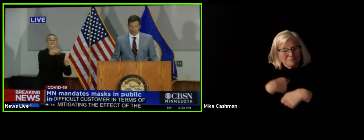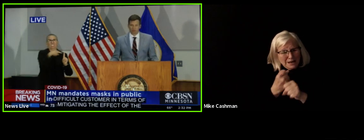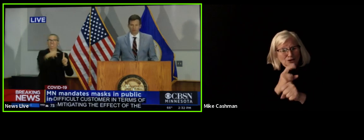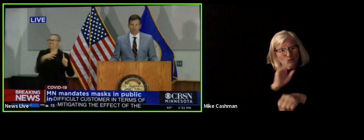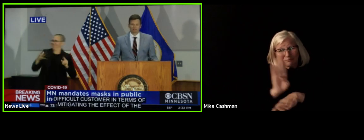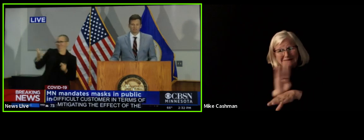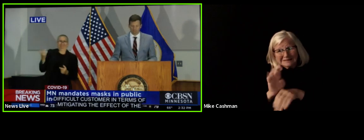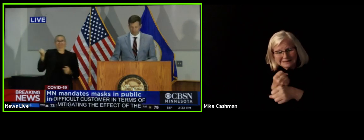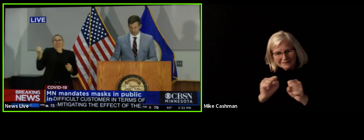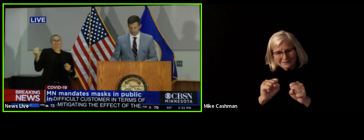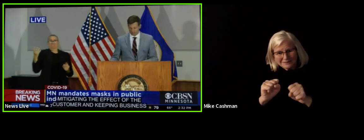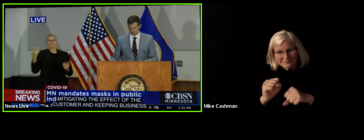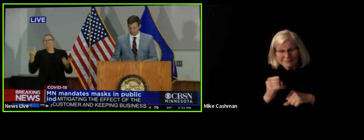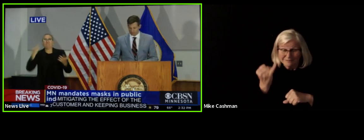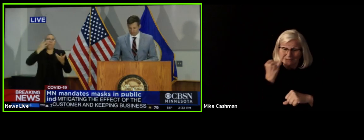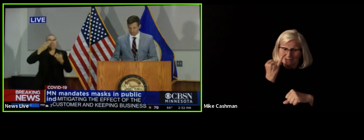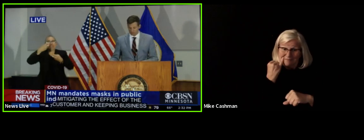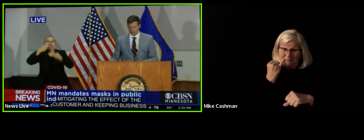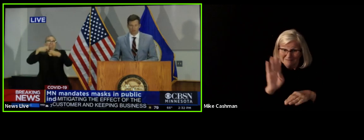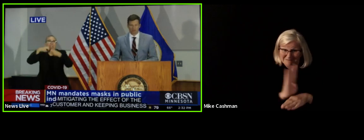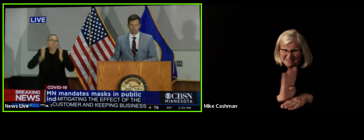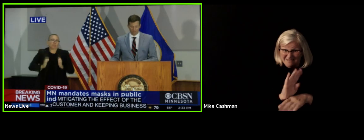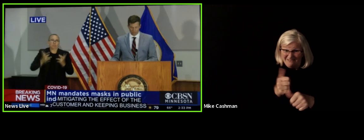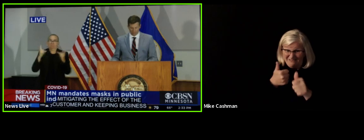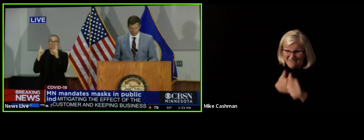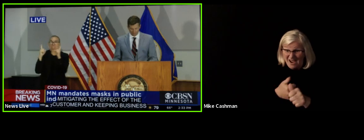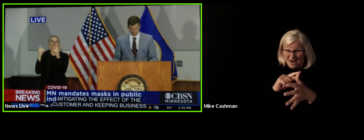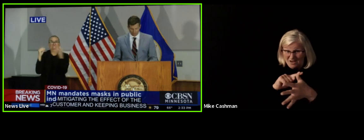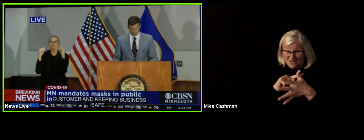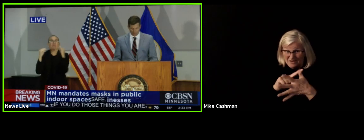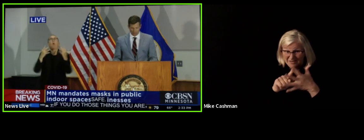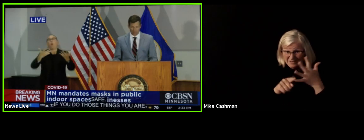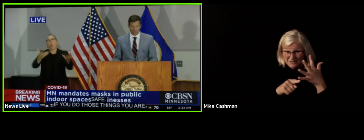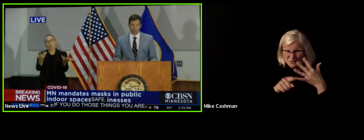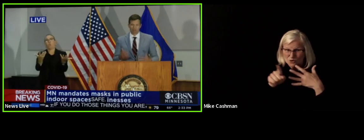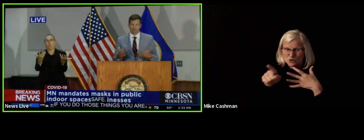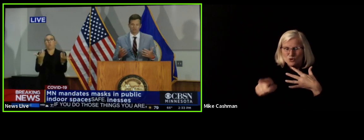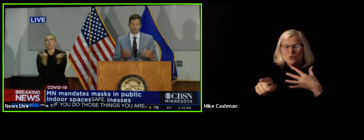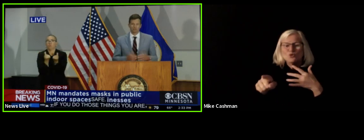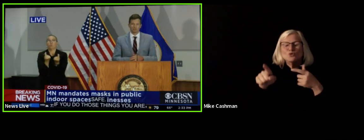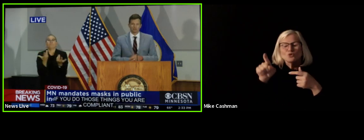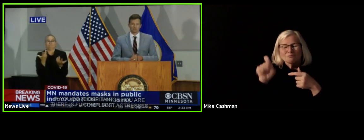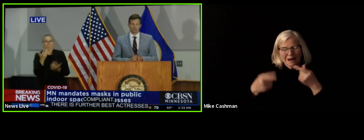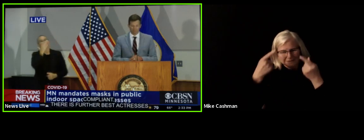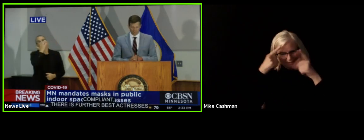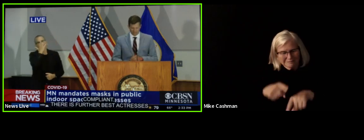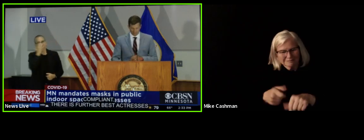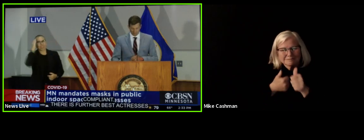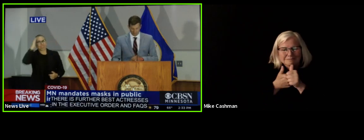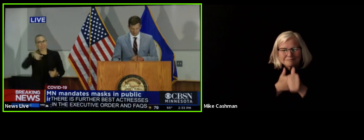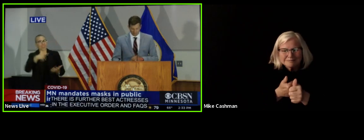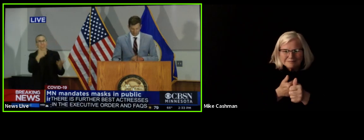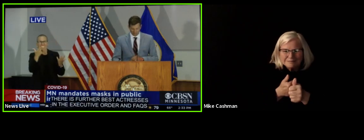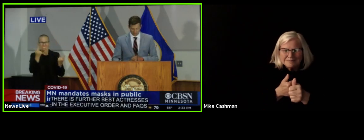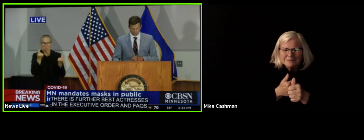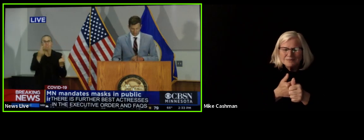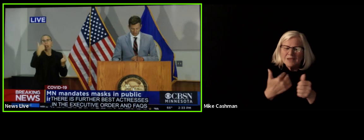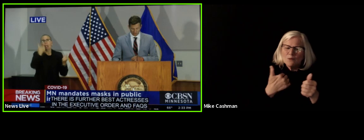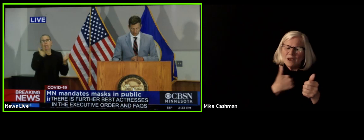further best practices in the executive order and in the FAQs online that will go into some of the things you can do to help mitigate some of the more